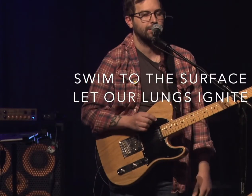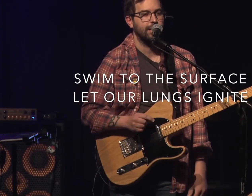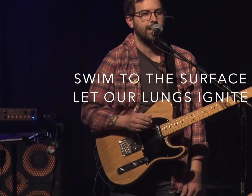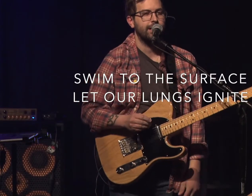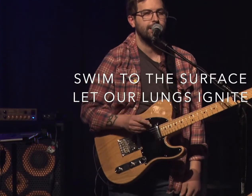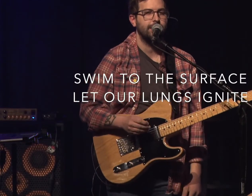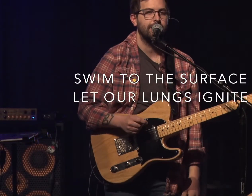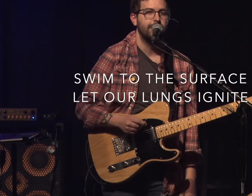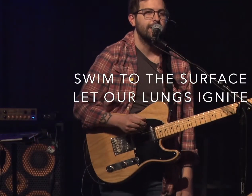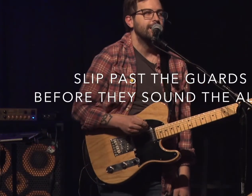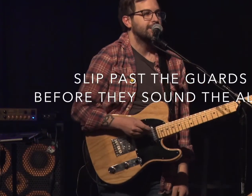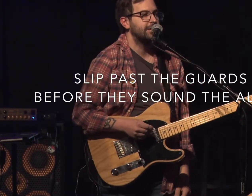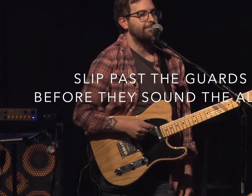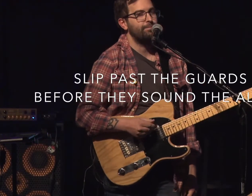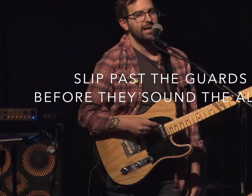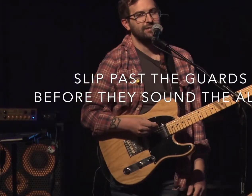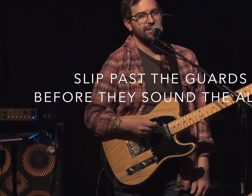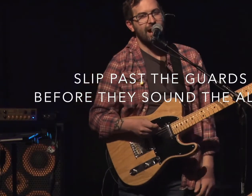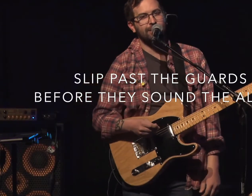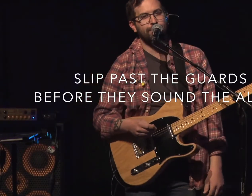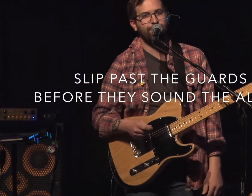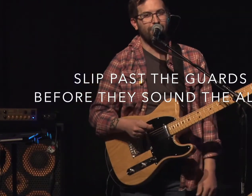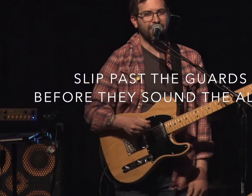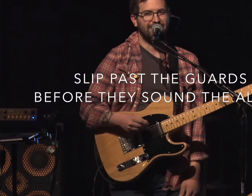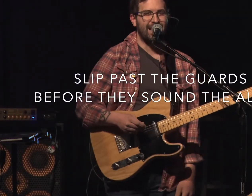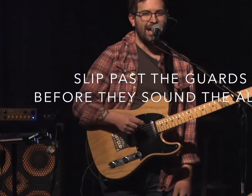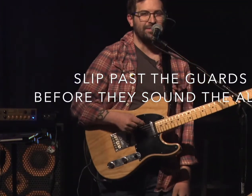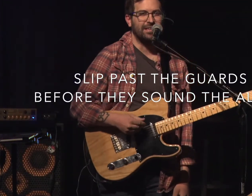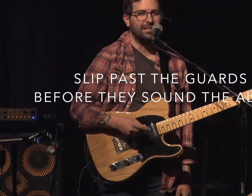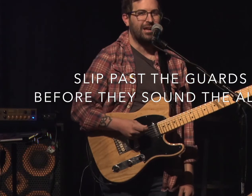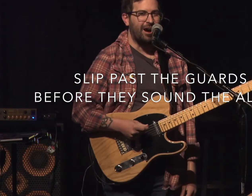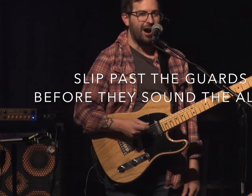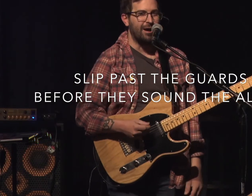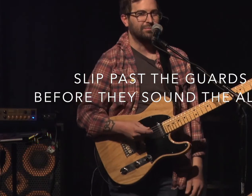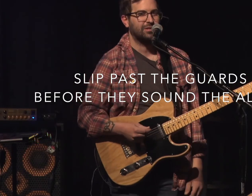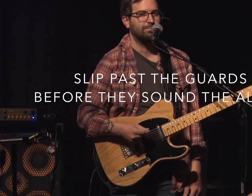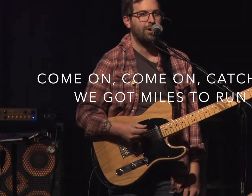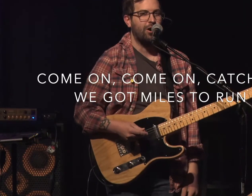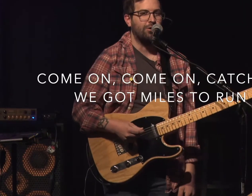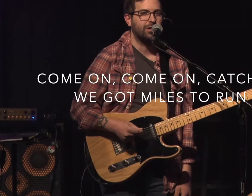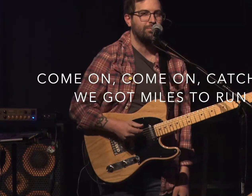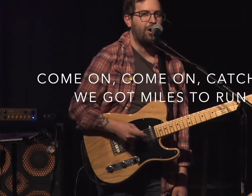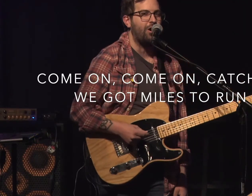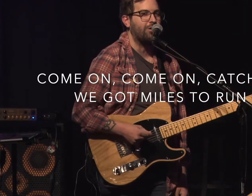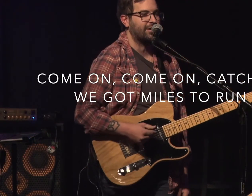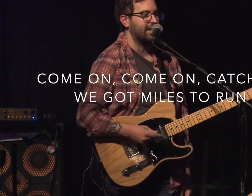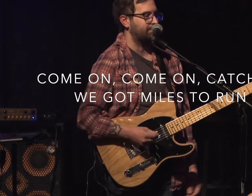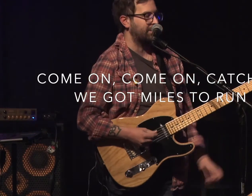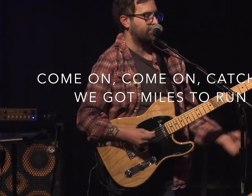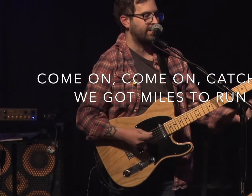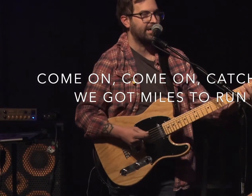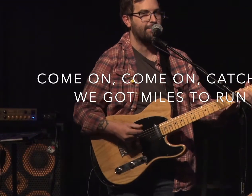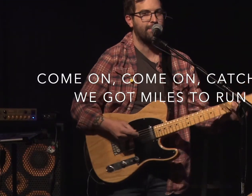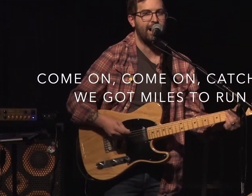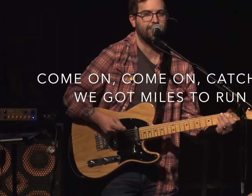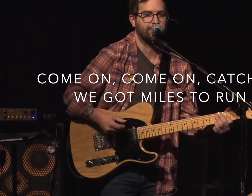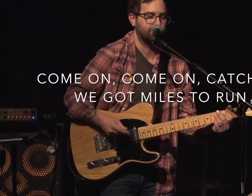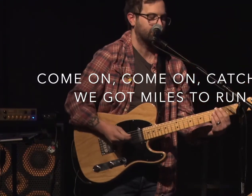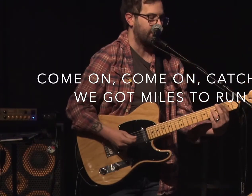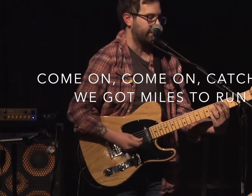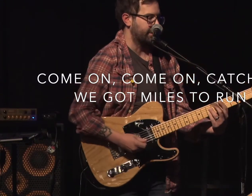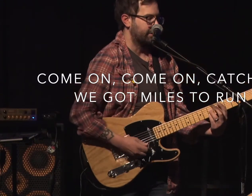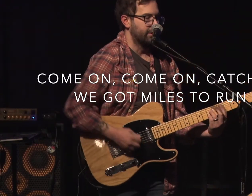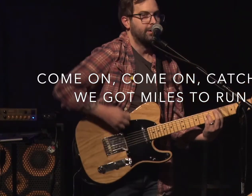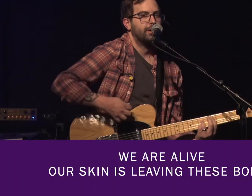lungs ignite. Slip past the guards before they sound the alarms. Come on, catch me, we got miles